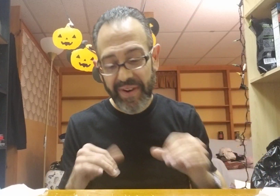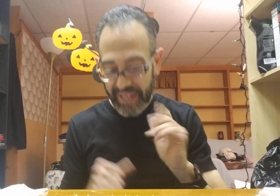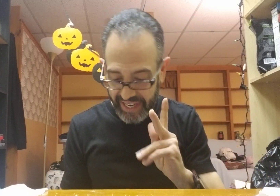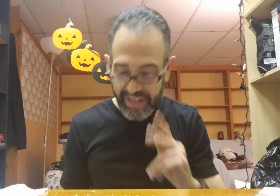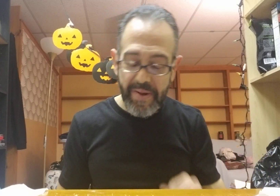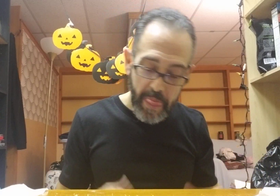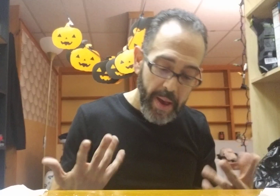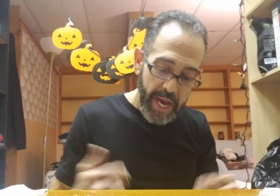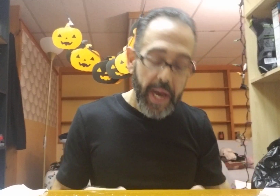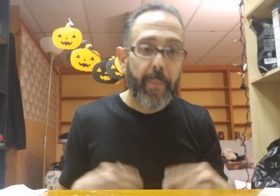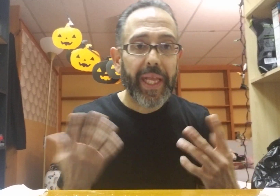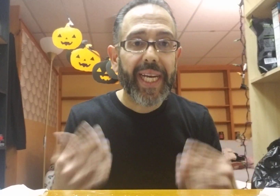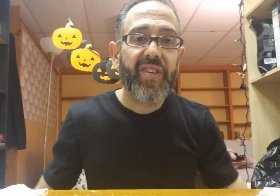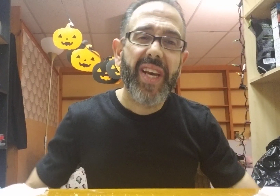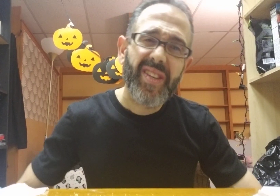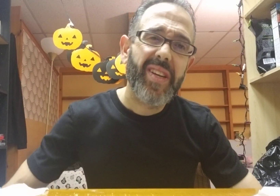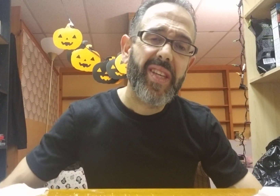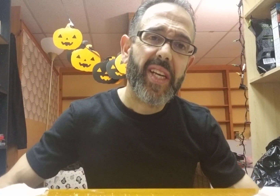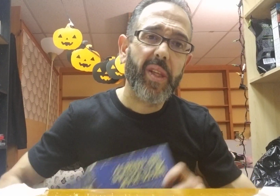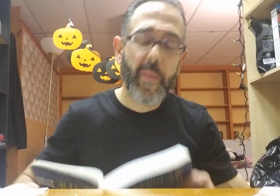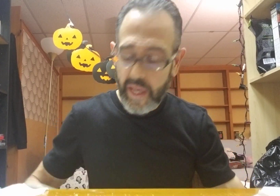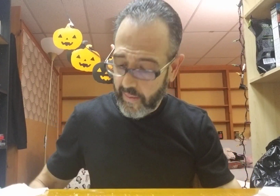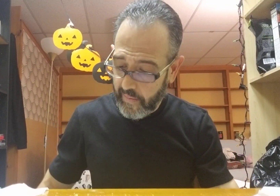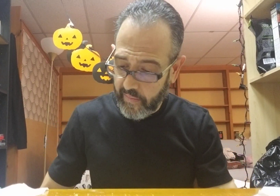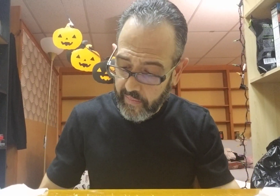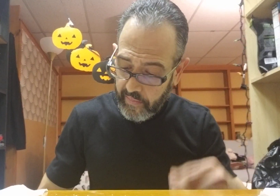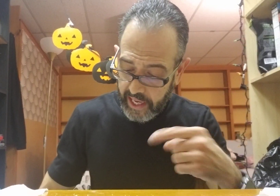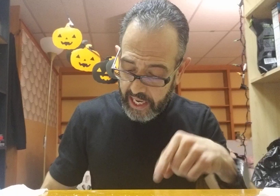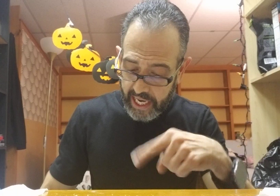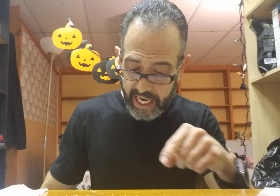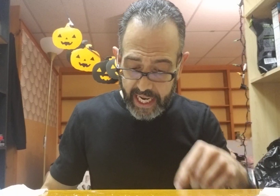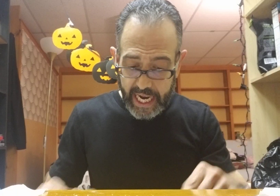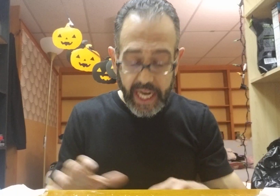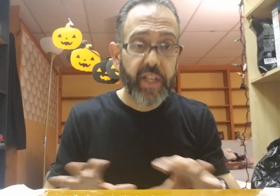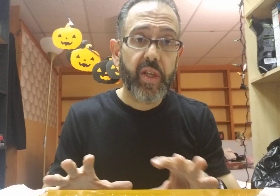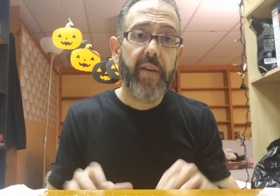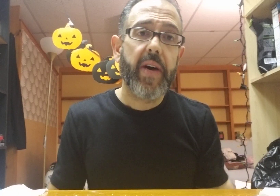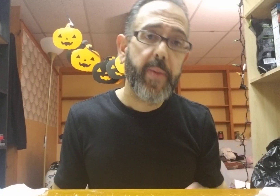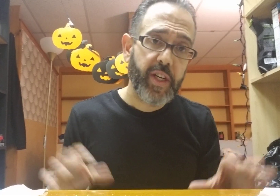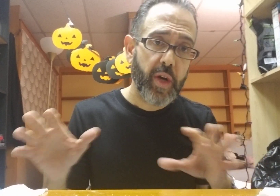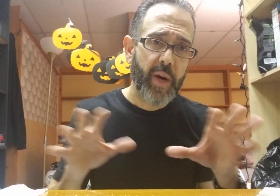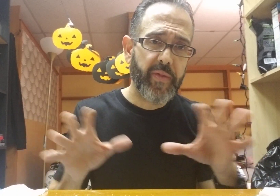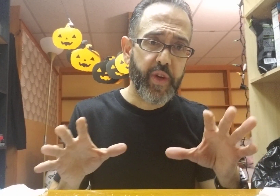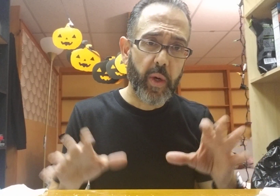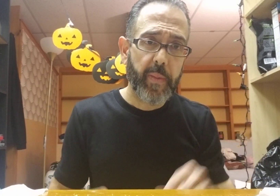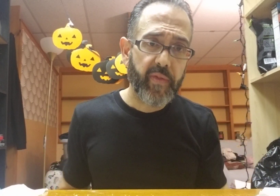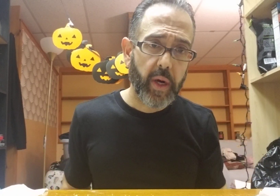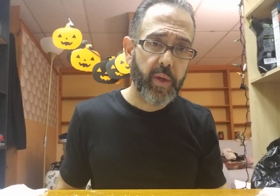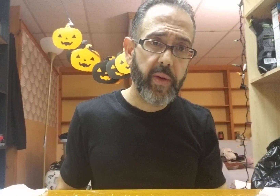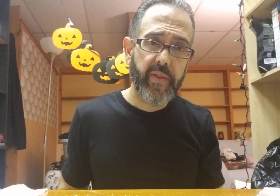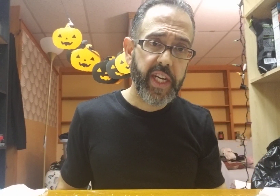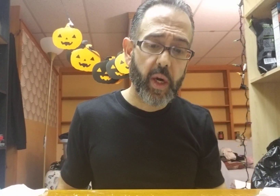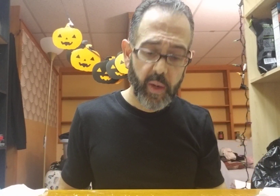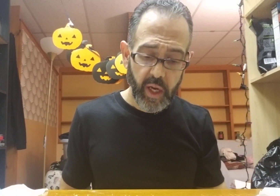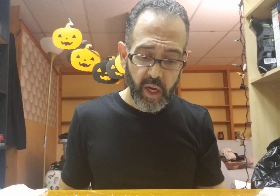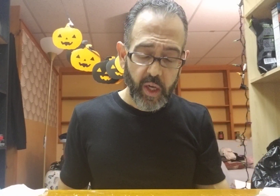Okay. But like I said, it's gonna take a little bit on this stuff. I'm gonna try to review it before I do the video, just